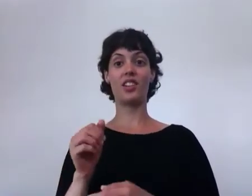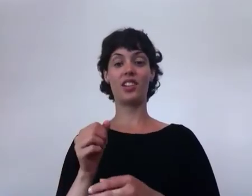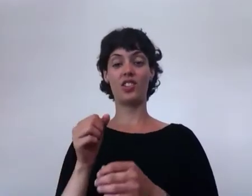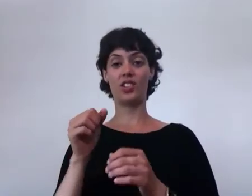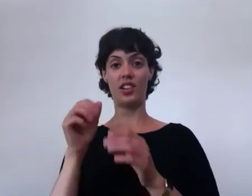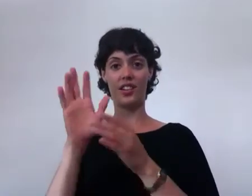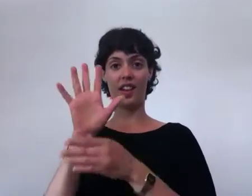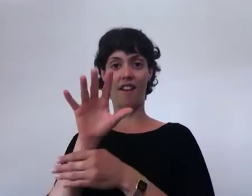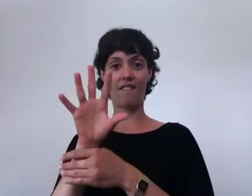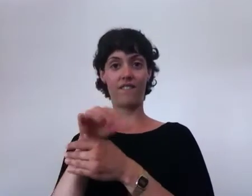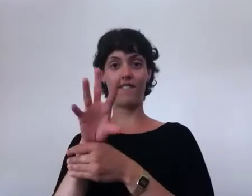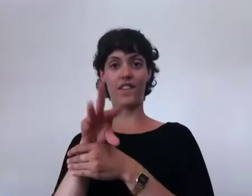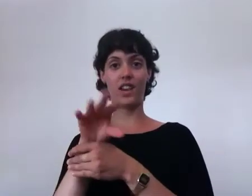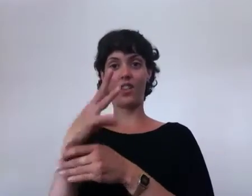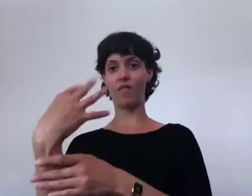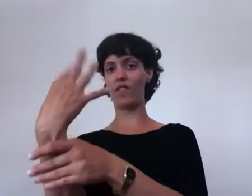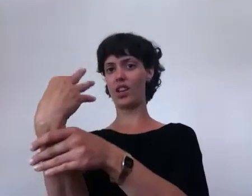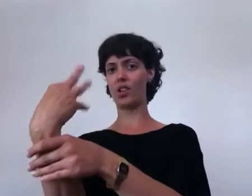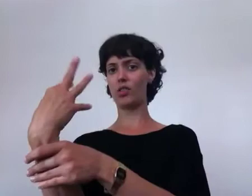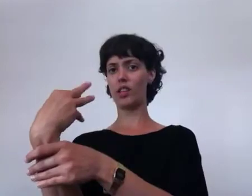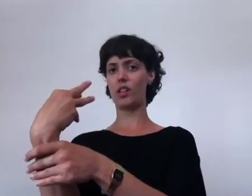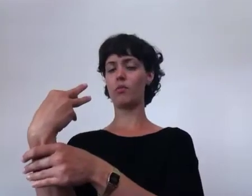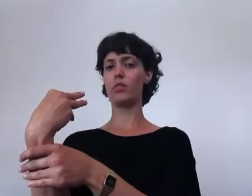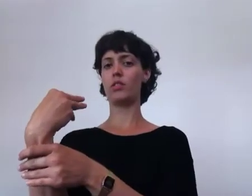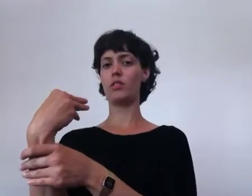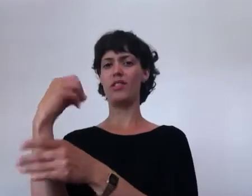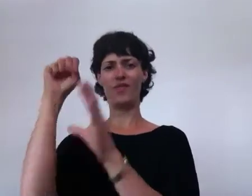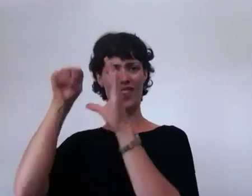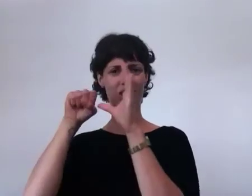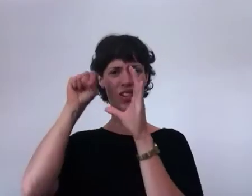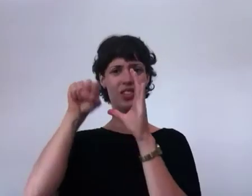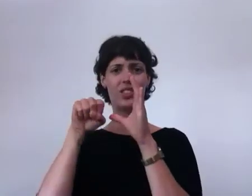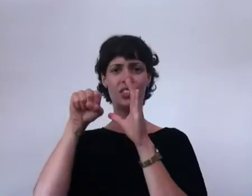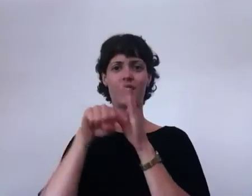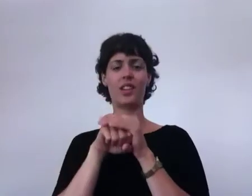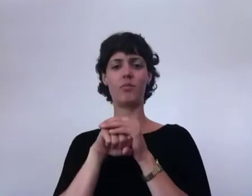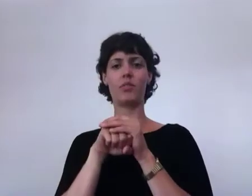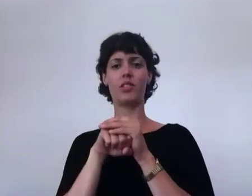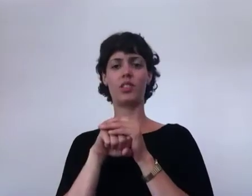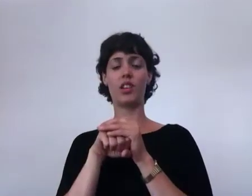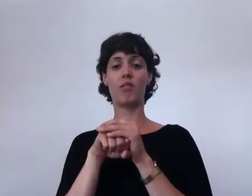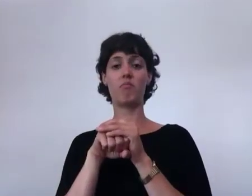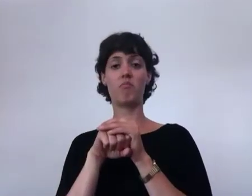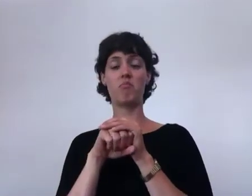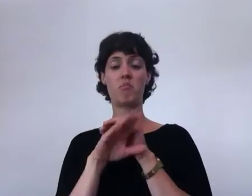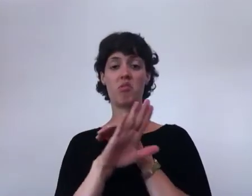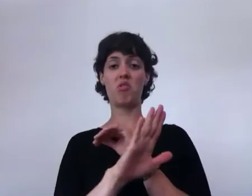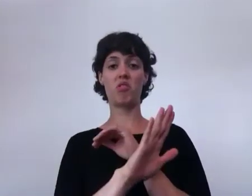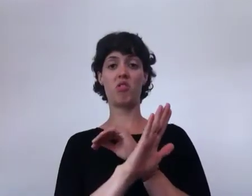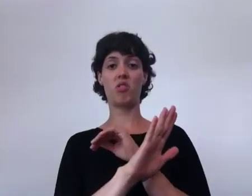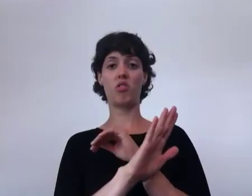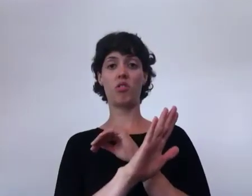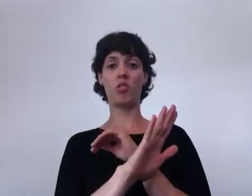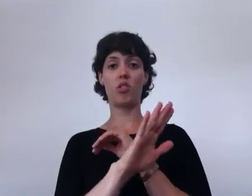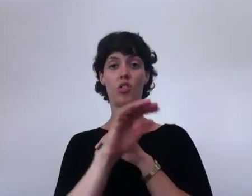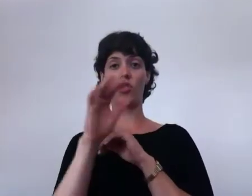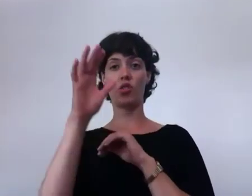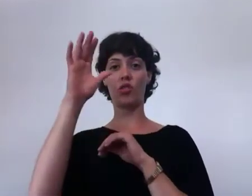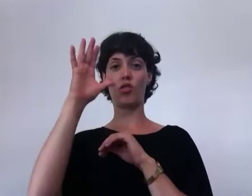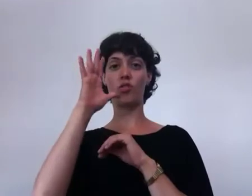us. It's good to be with you, Michelle. Thank you. And Dolores Jones-Brown is a professor in the Department of Law and Police Science at John Jay College of Criminal